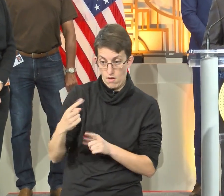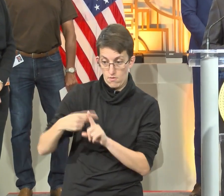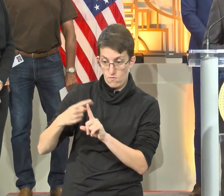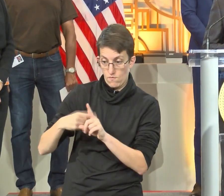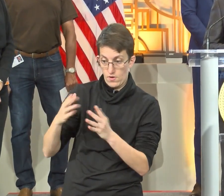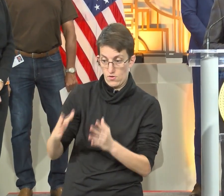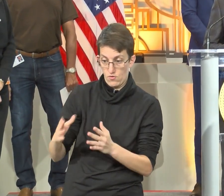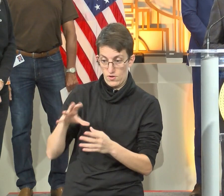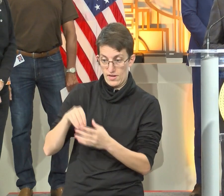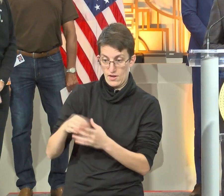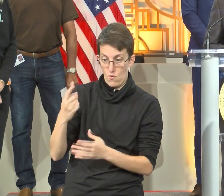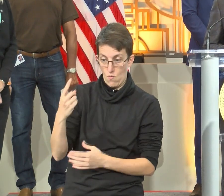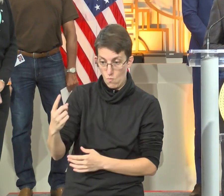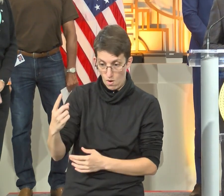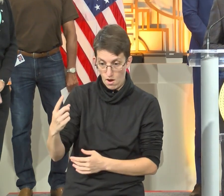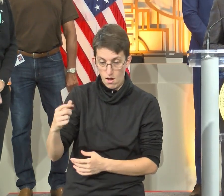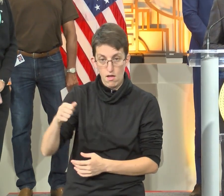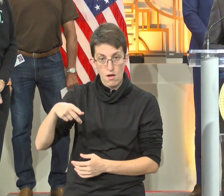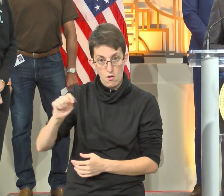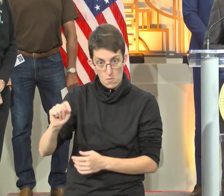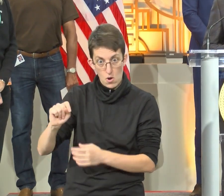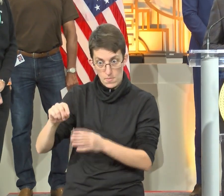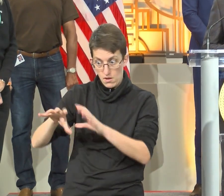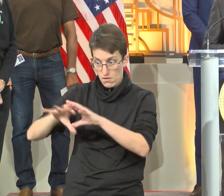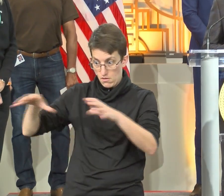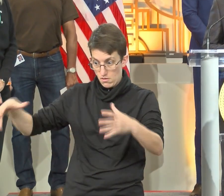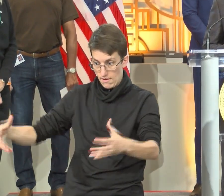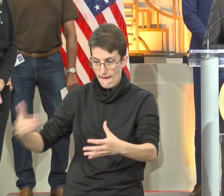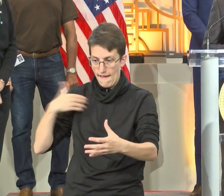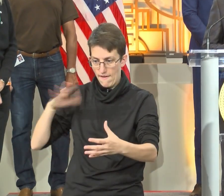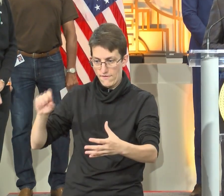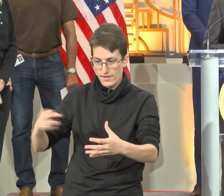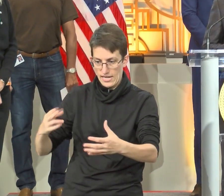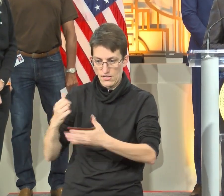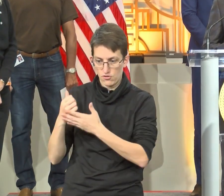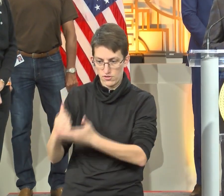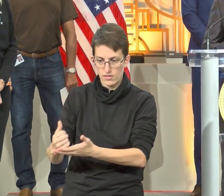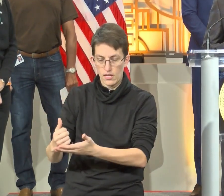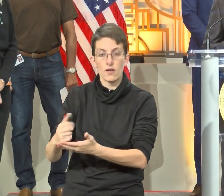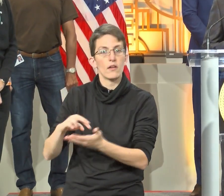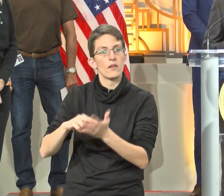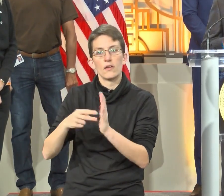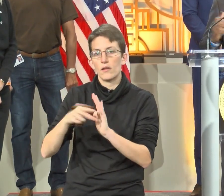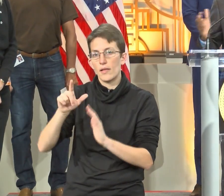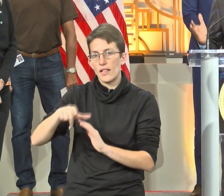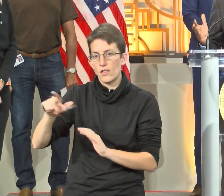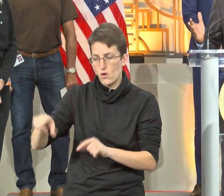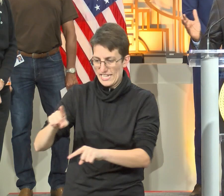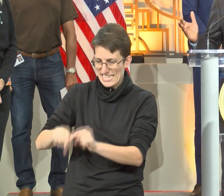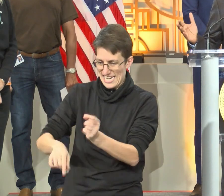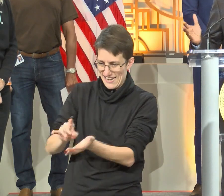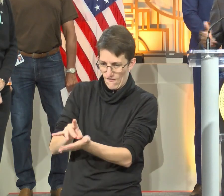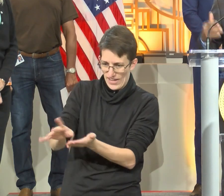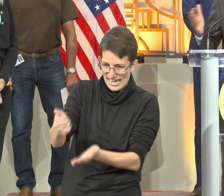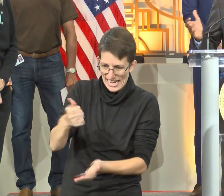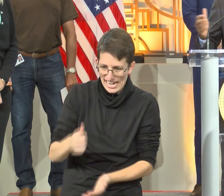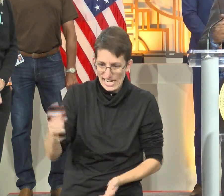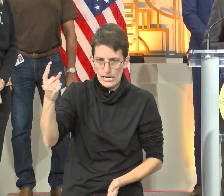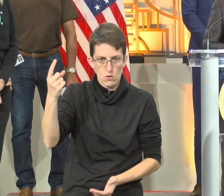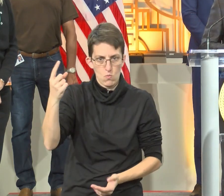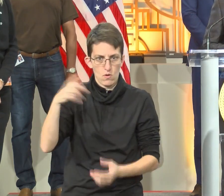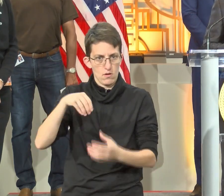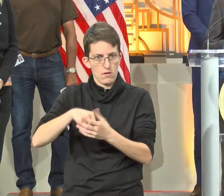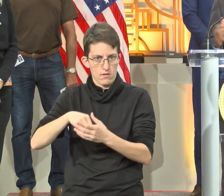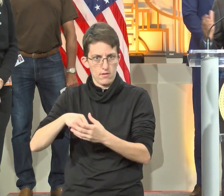one complex receive assistance, the cash assistance, then the landlord is agreeing not to evict anyone at that complex. So an